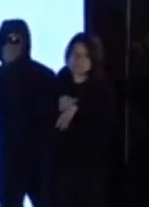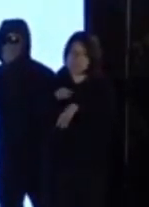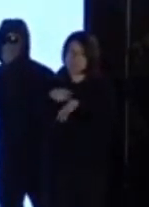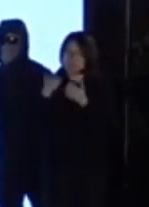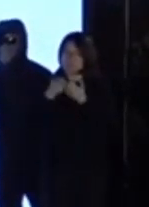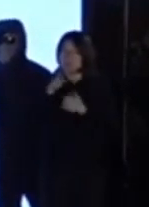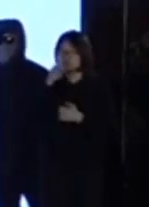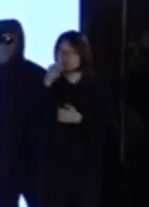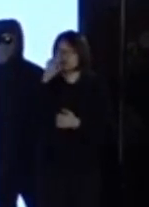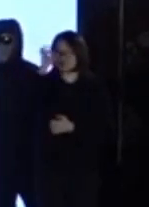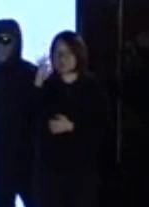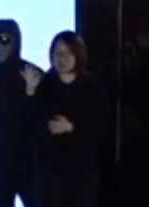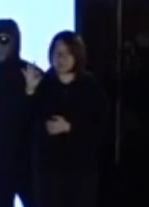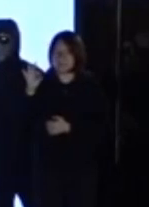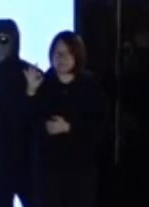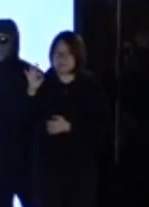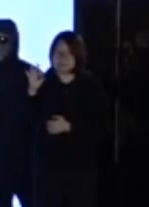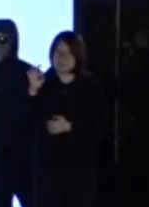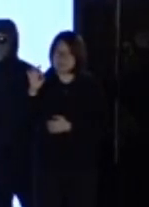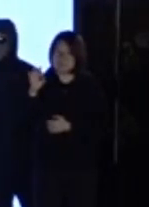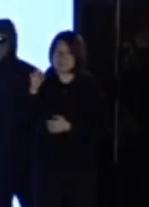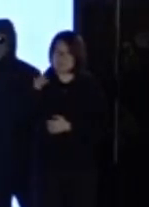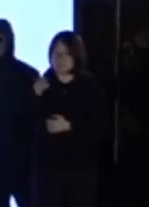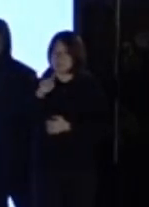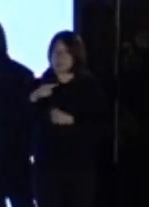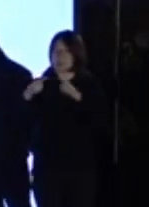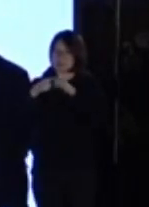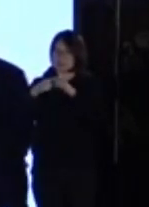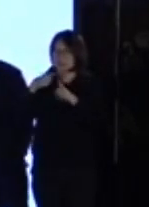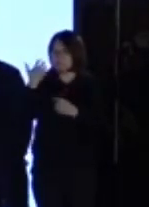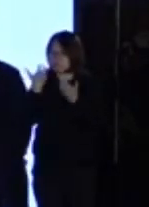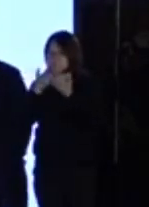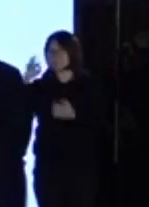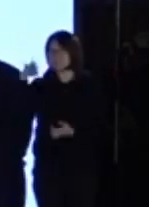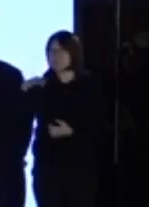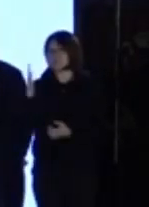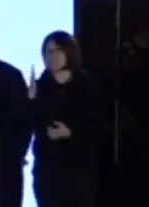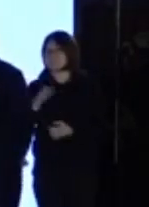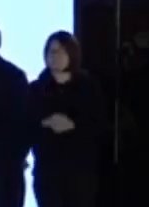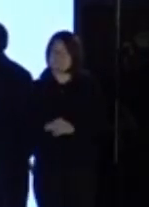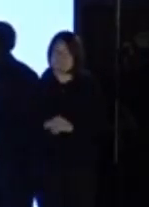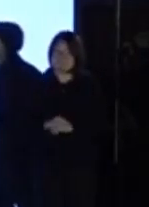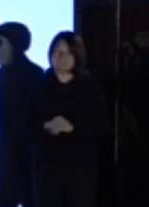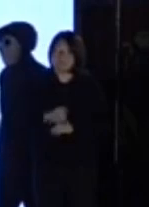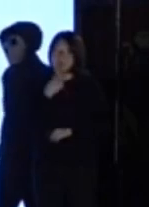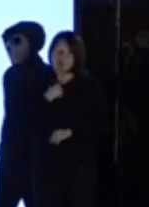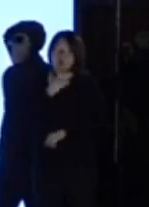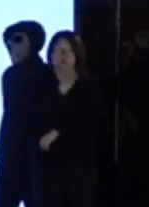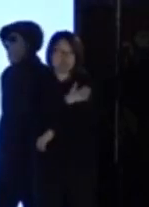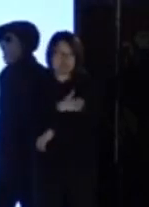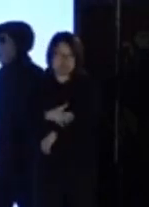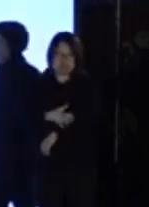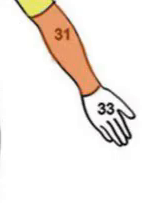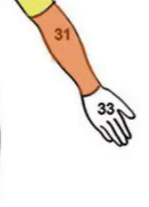17% of respondents, up to 3,000 individuals, suffered symptoms such as rashes, blisters, and even abscess. We